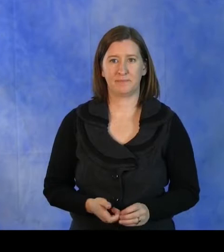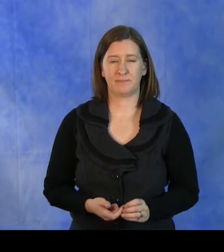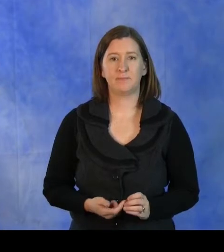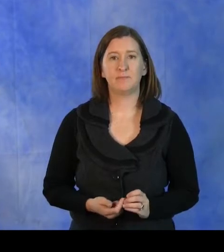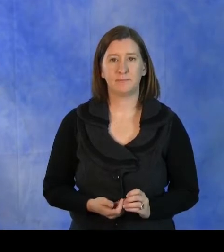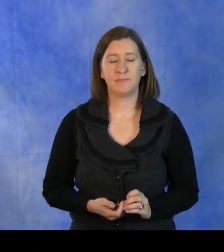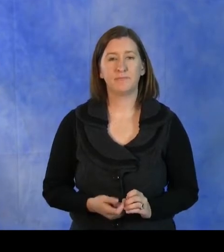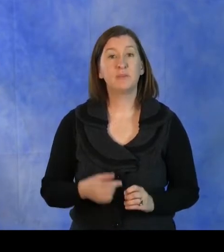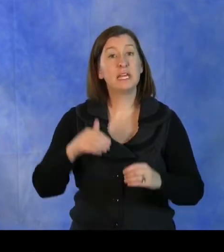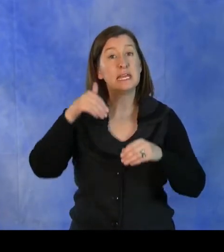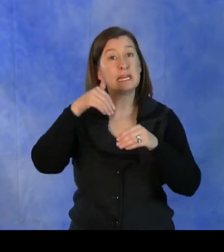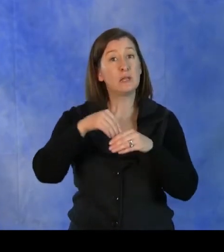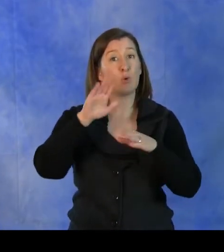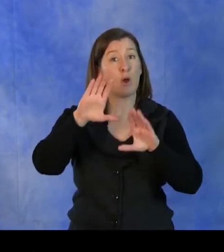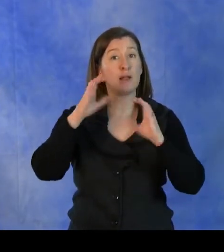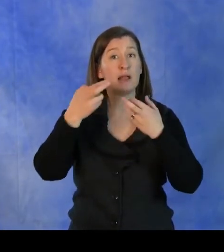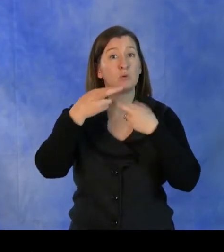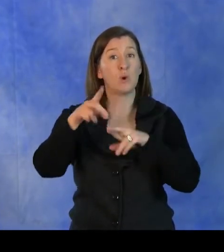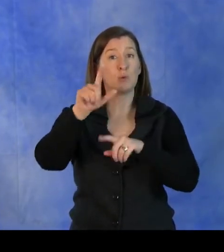of the time.